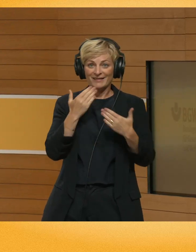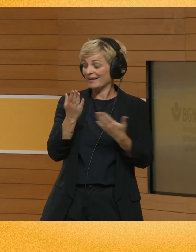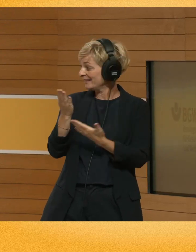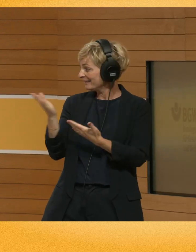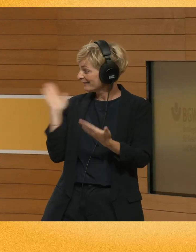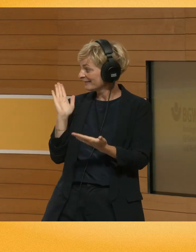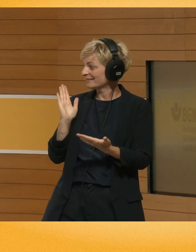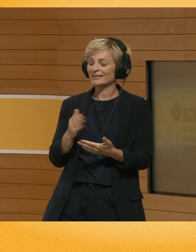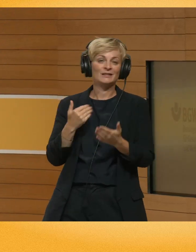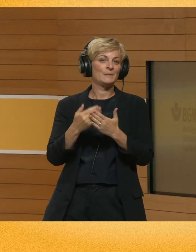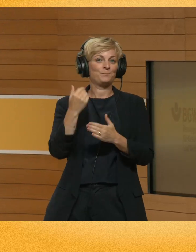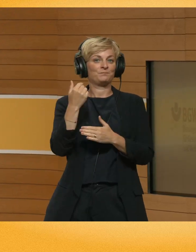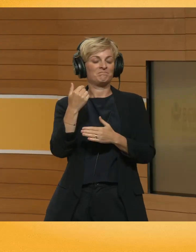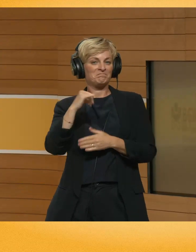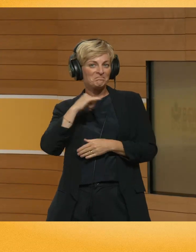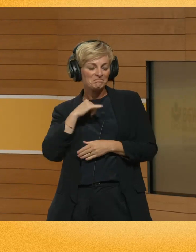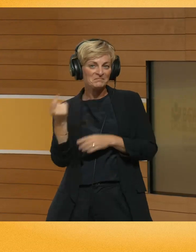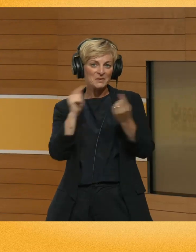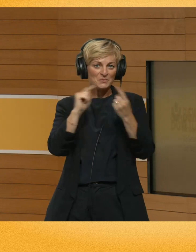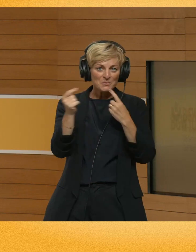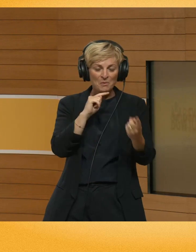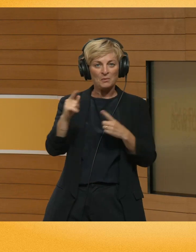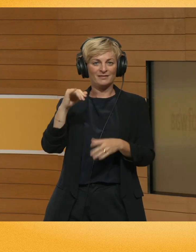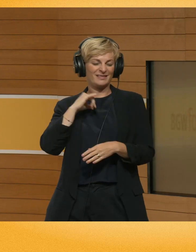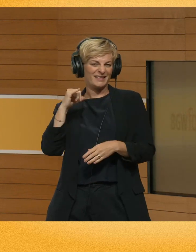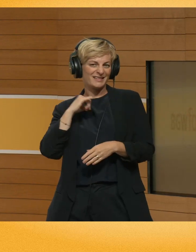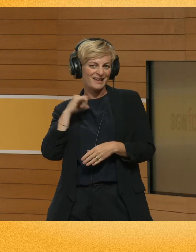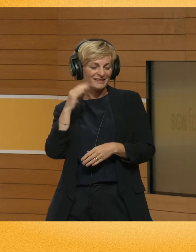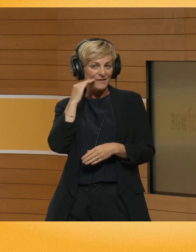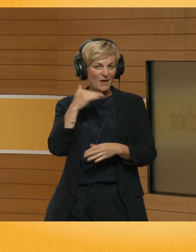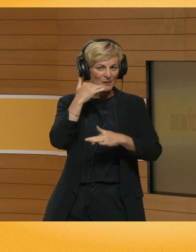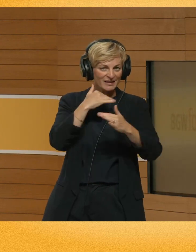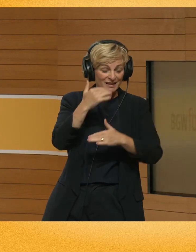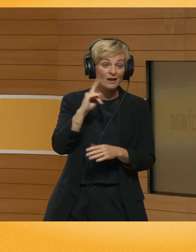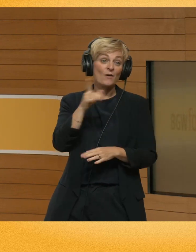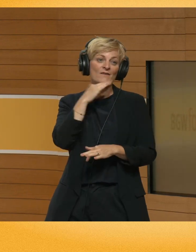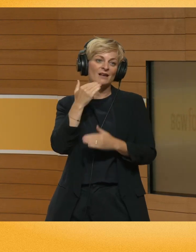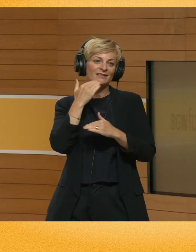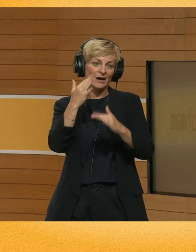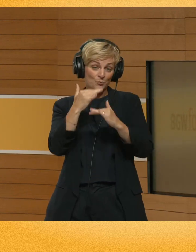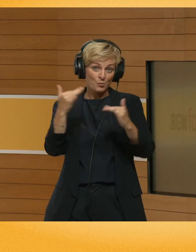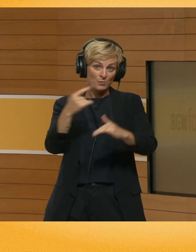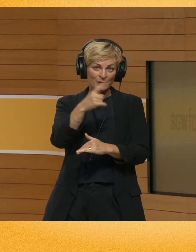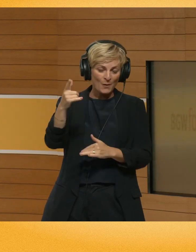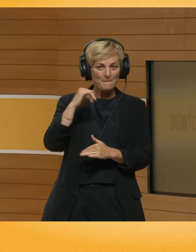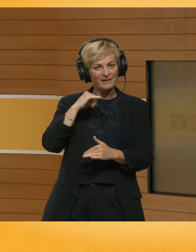for the audience, for the interesting questions, and for joining the session, and also to the